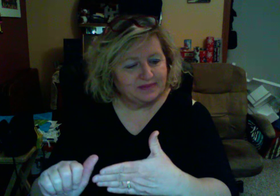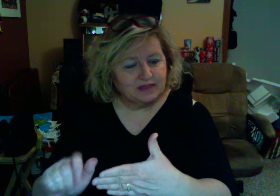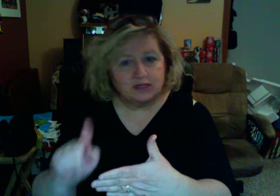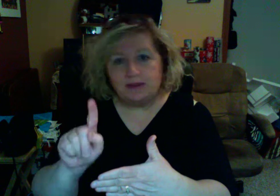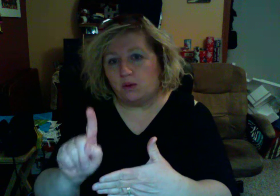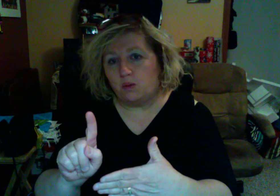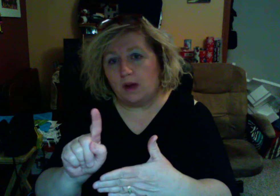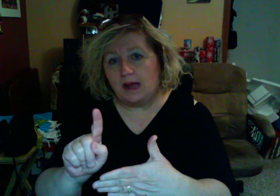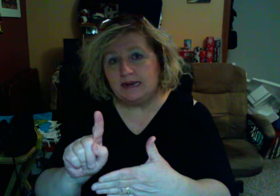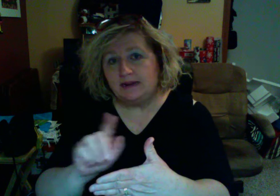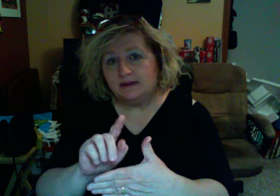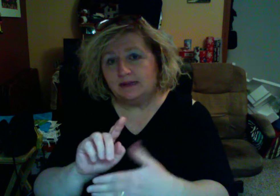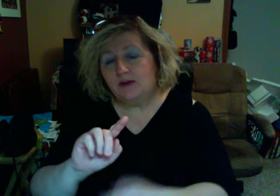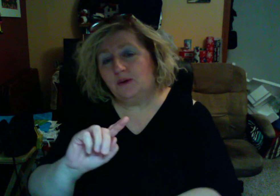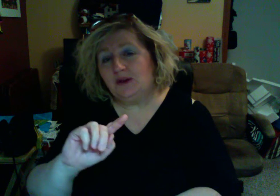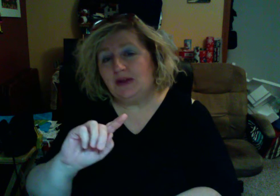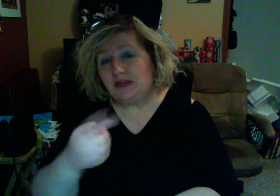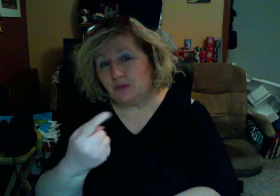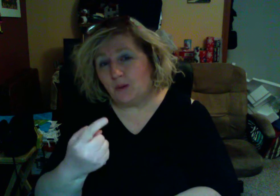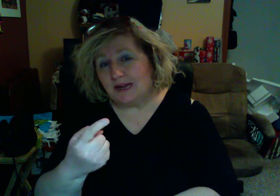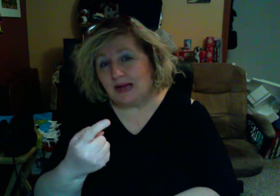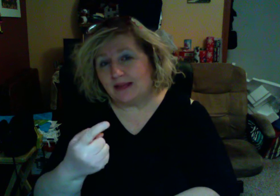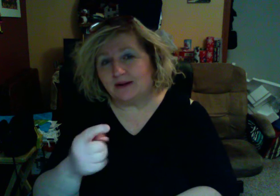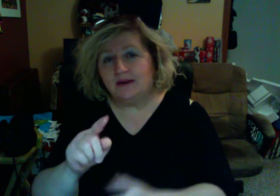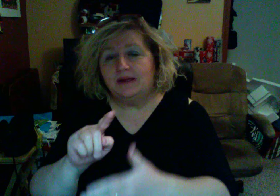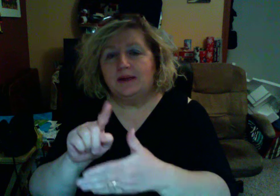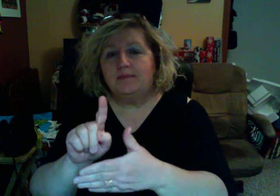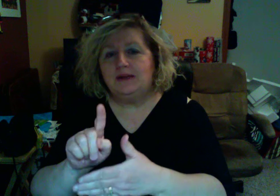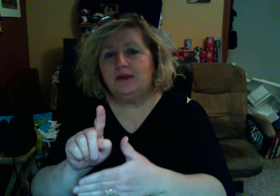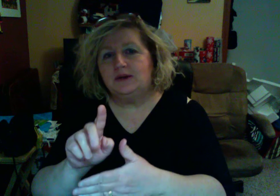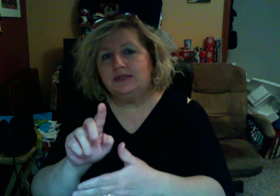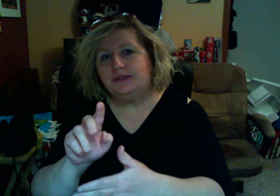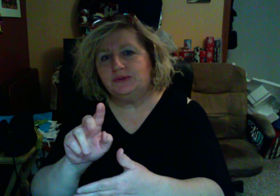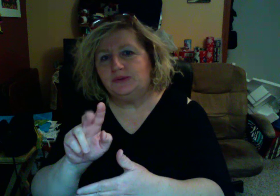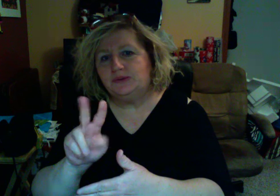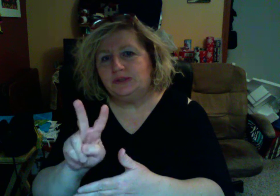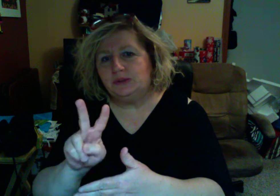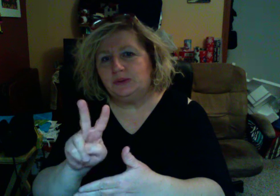So you might go one. Well, you can do $1, but you could do $2,